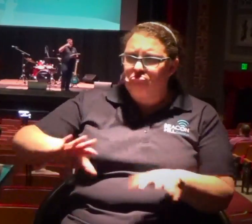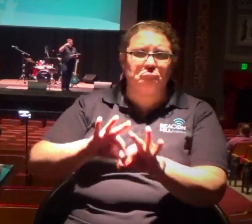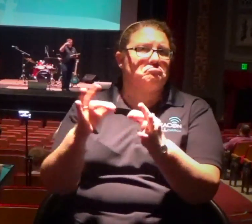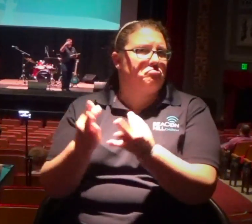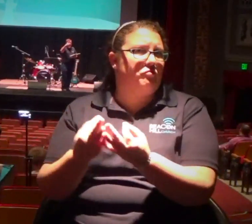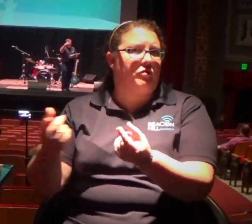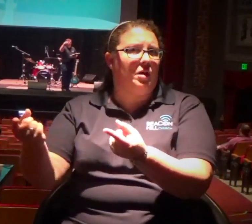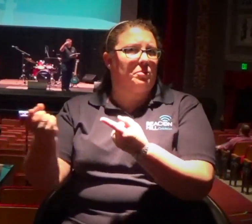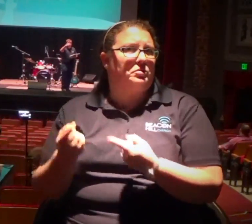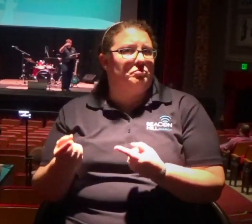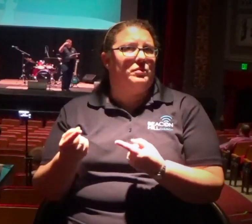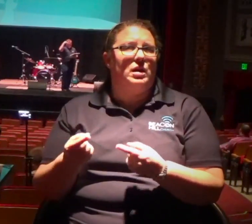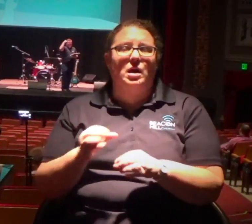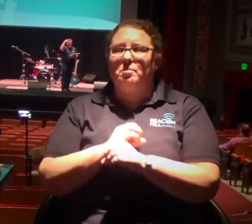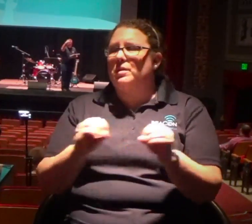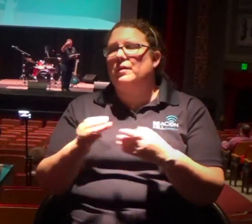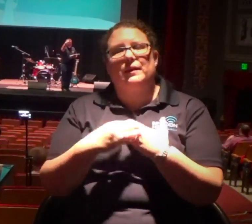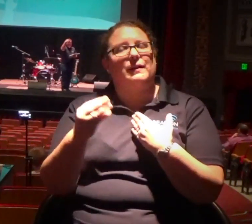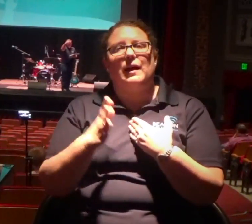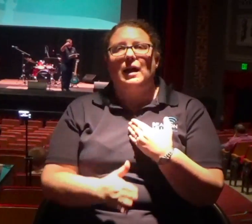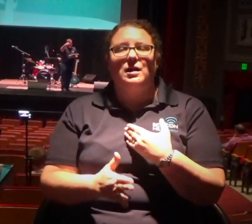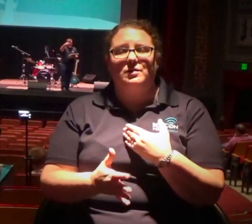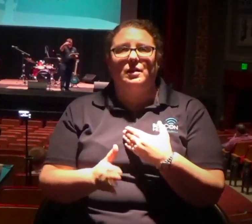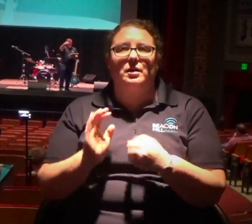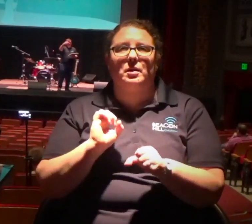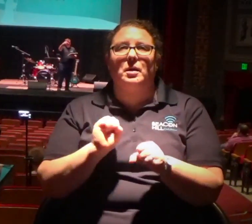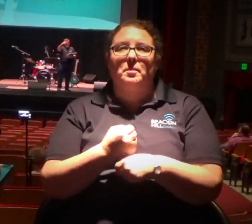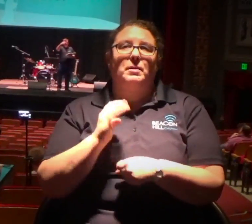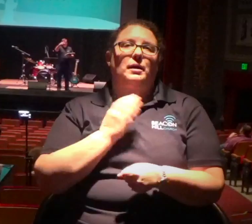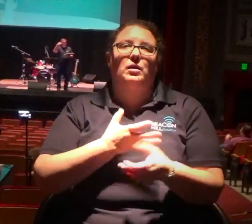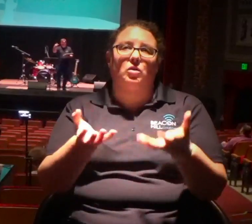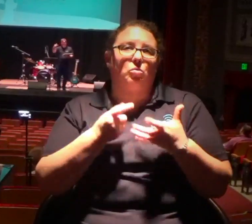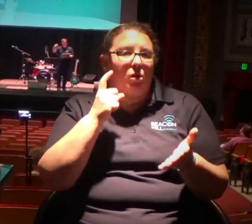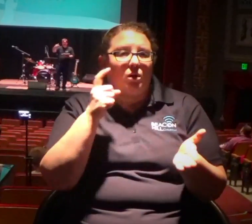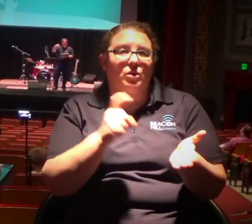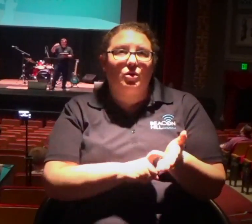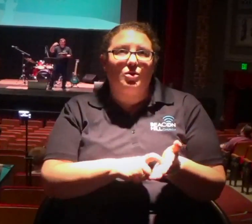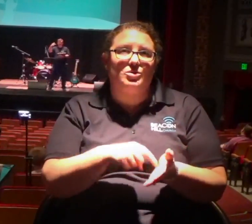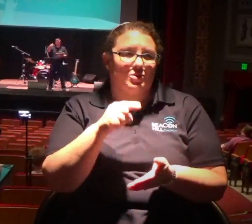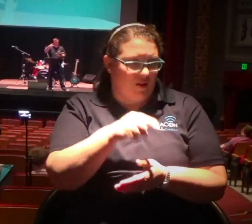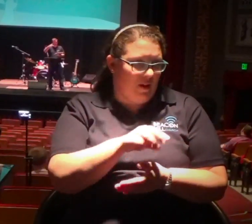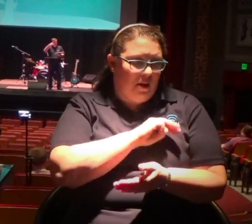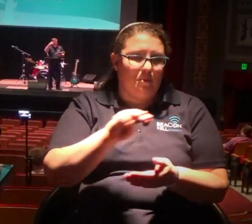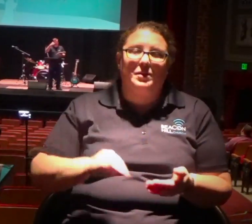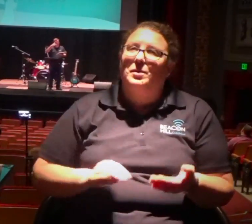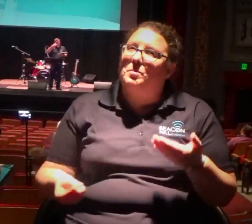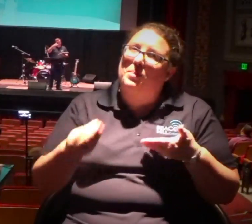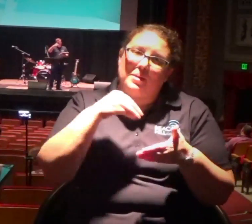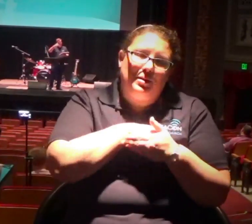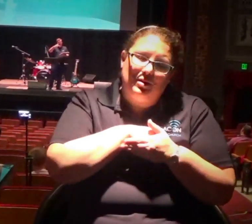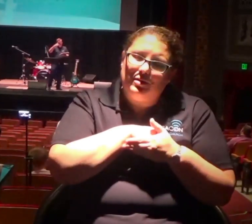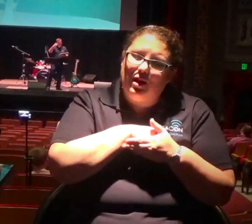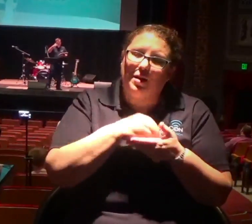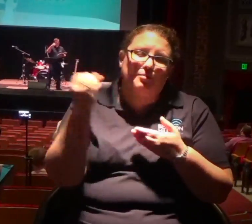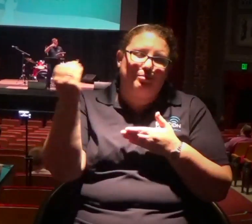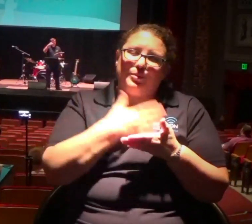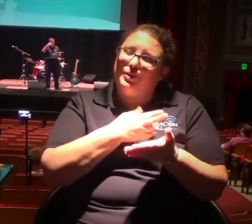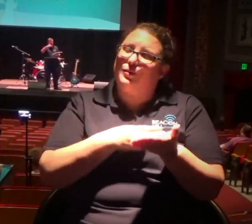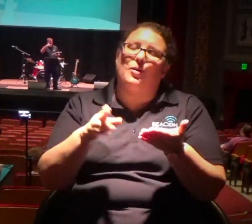even want or notice our coming Messiah. But the inside was beautiful. It was holy. And this is the Messiah that